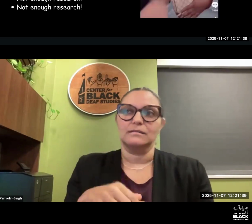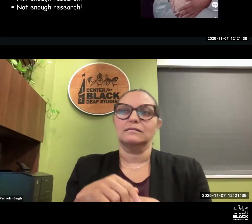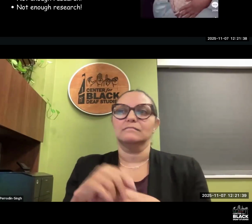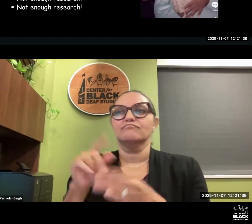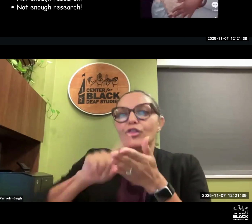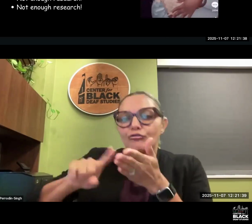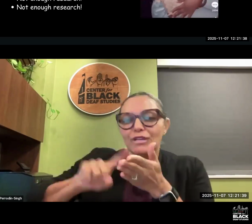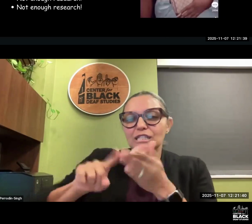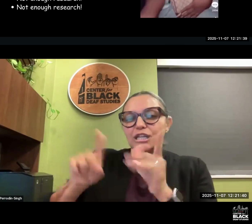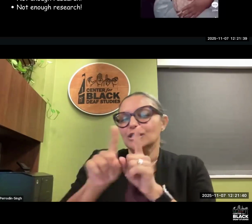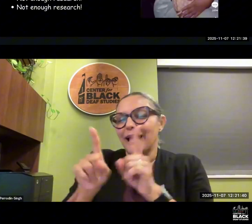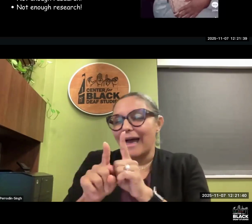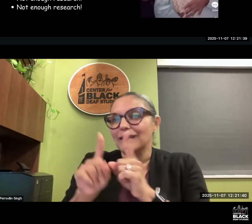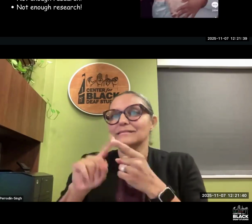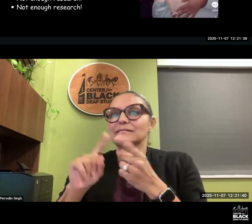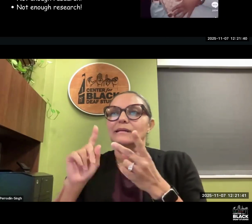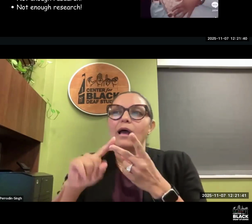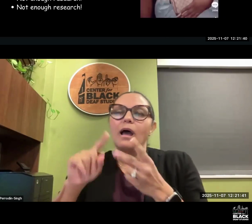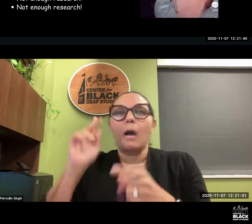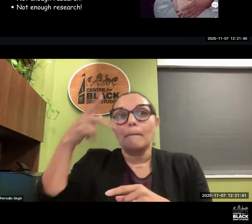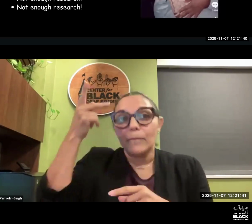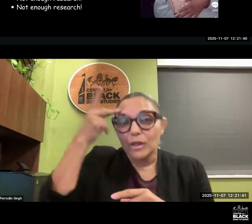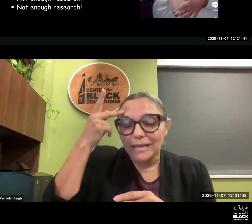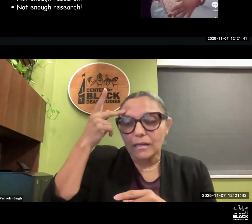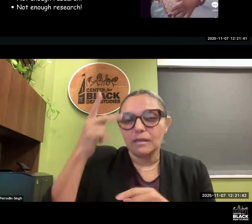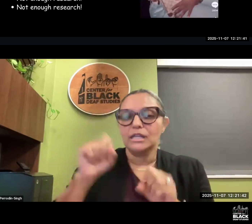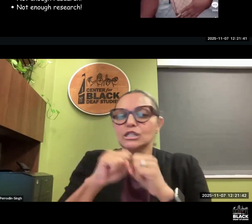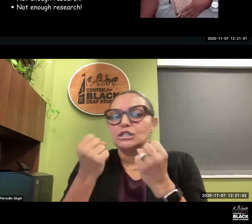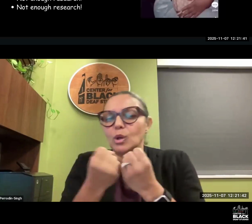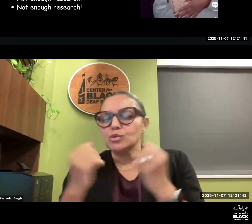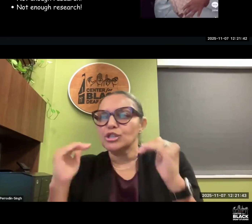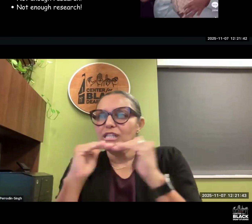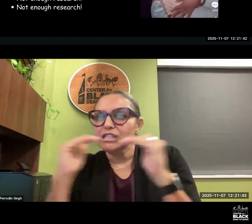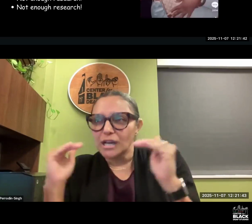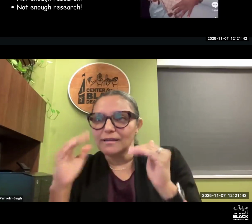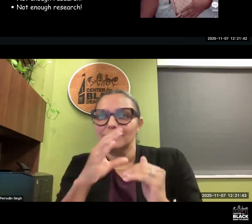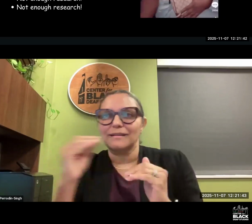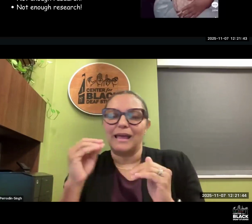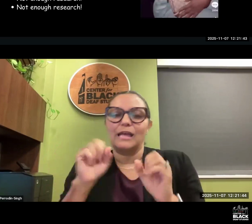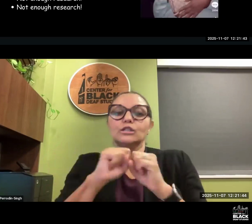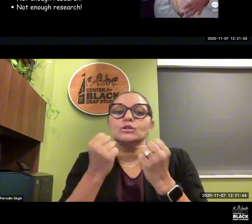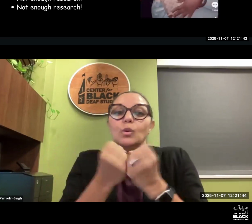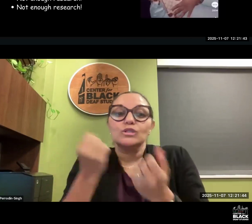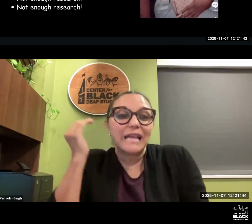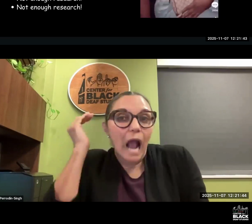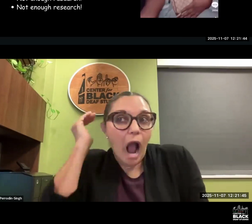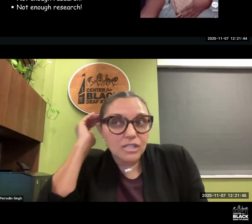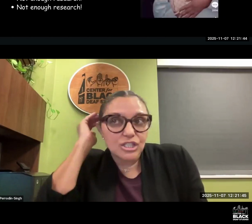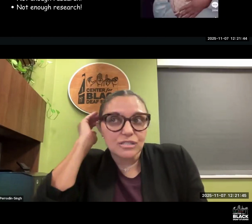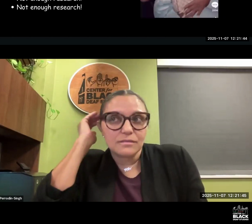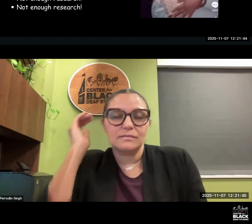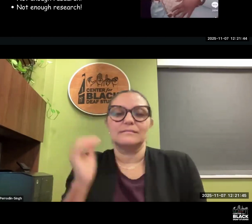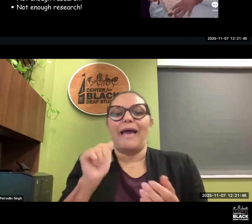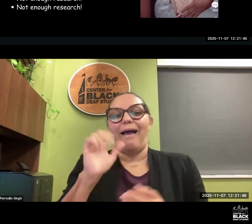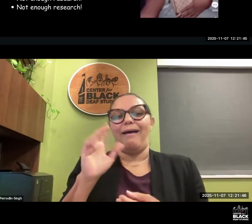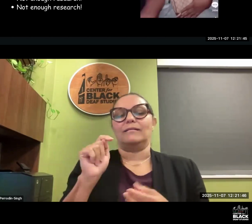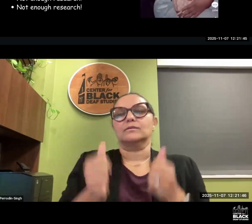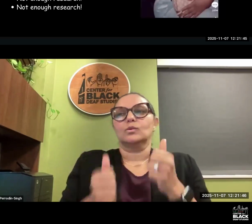to focus on the treatment, the research, the political and sociological views, making